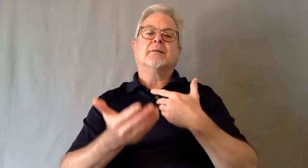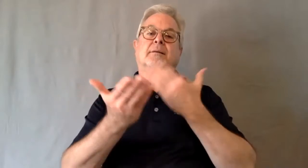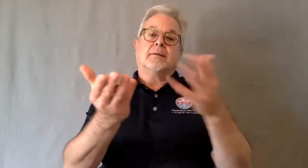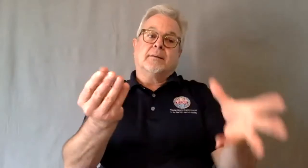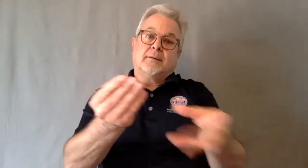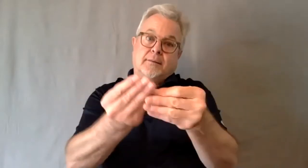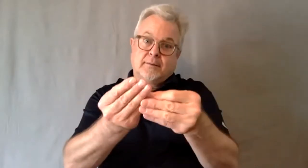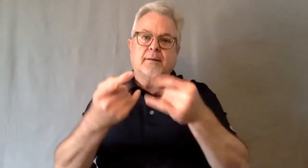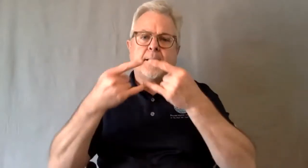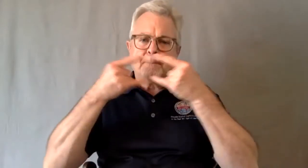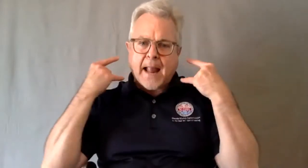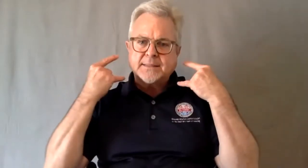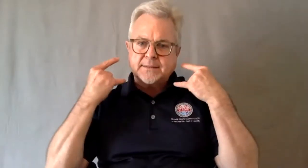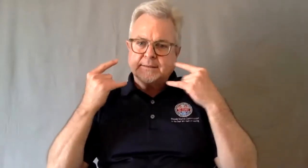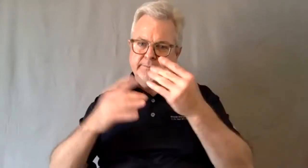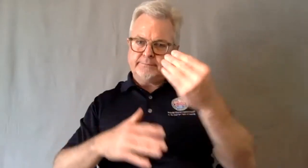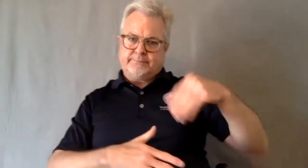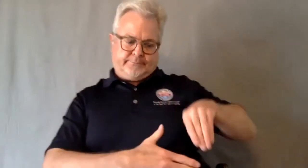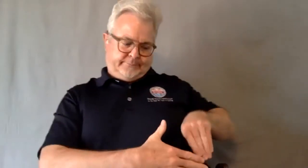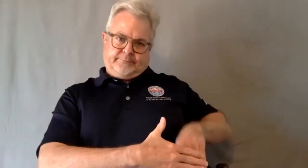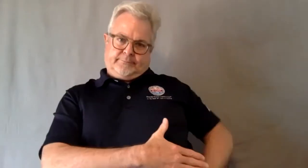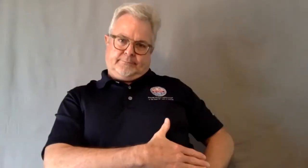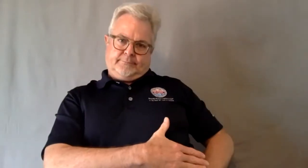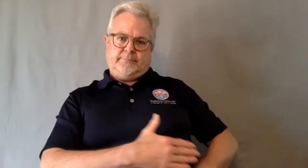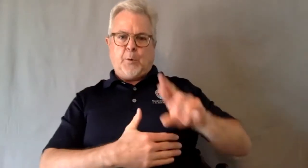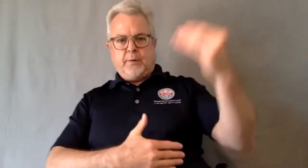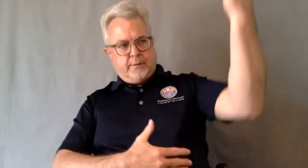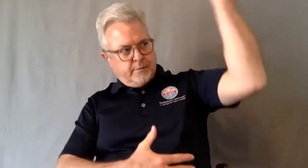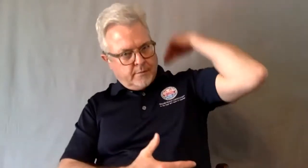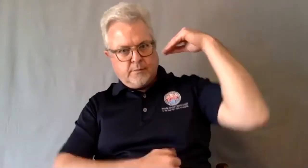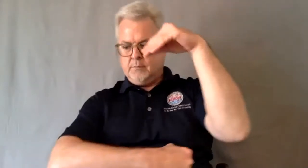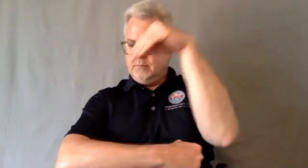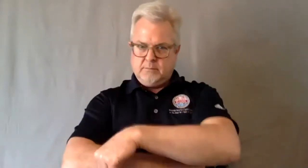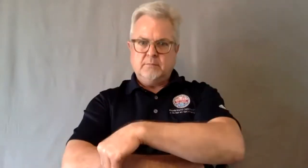around. I would include a mask in that.